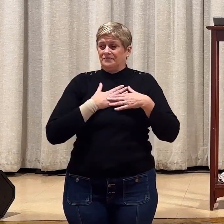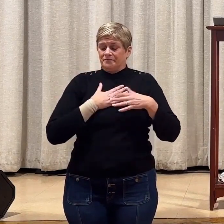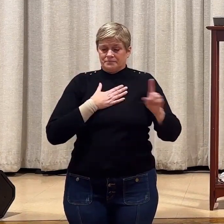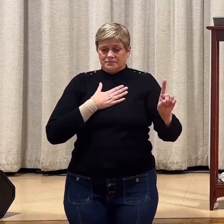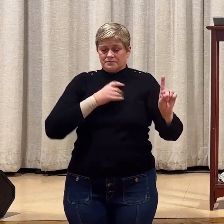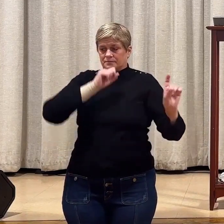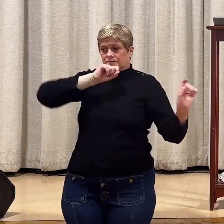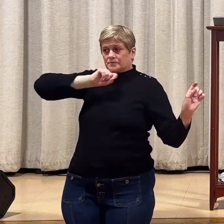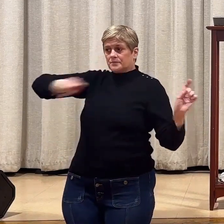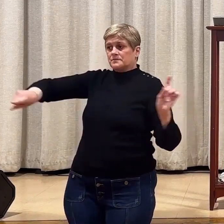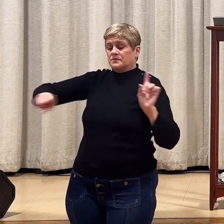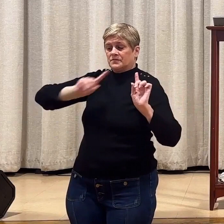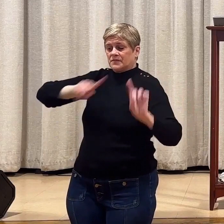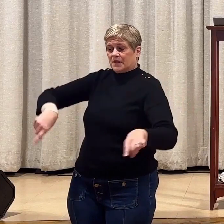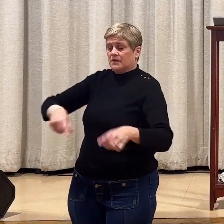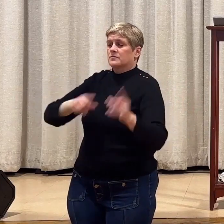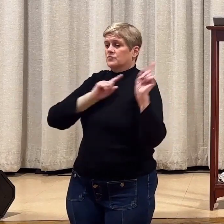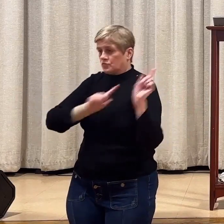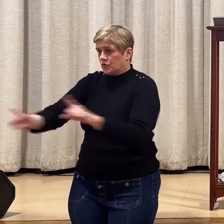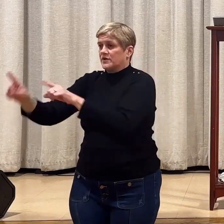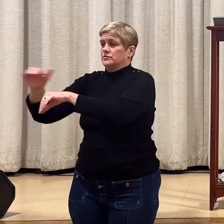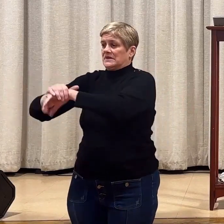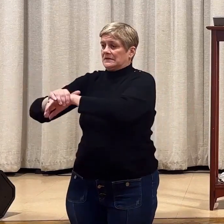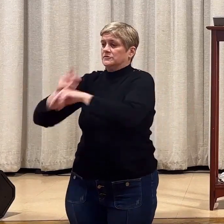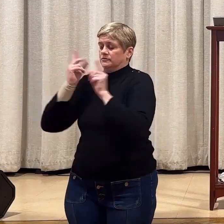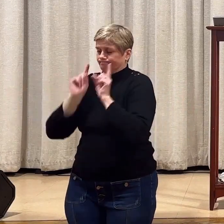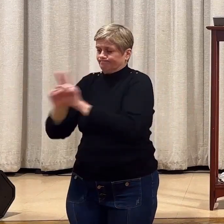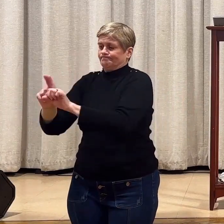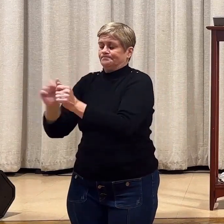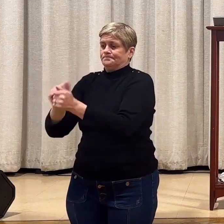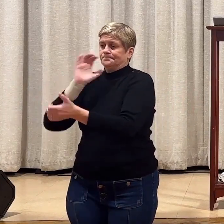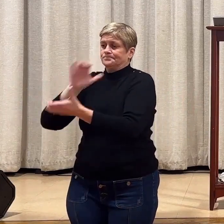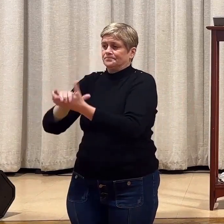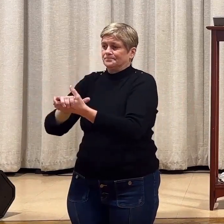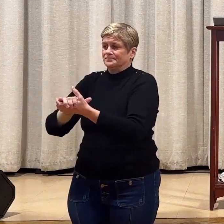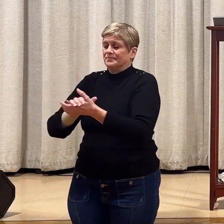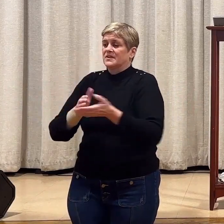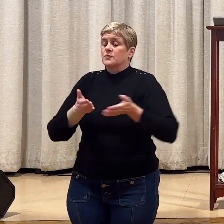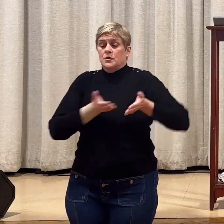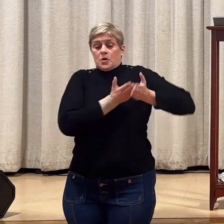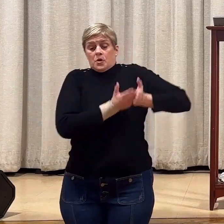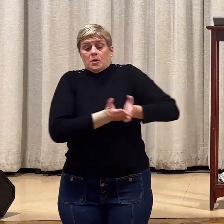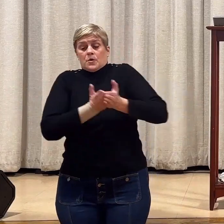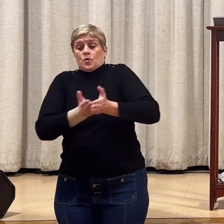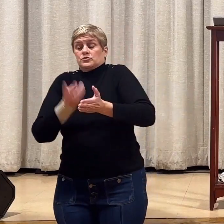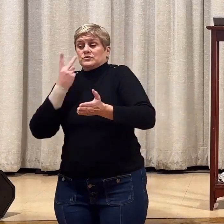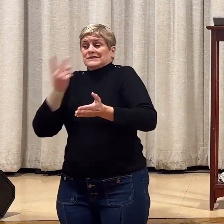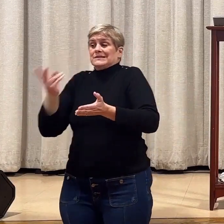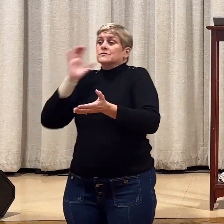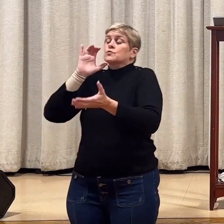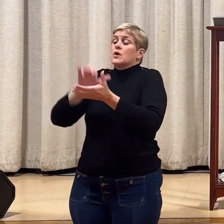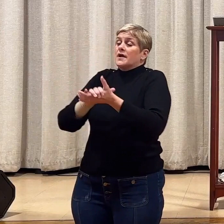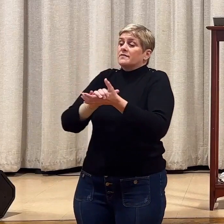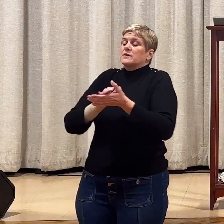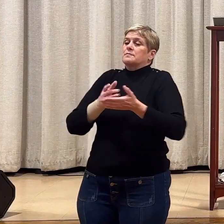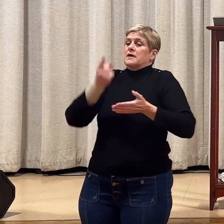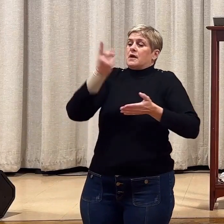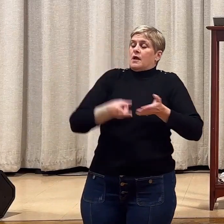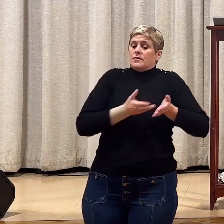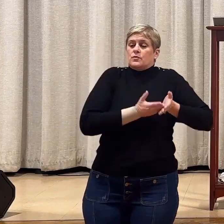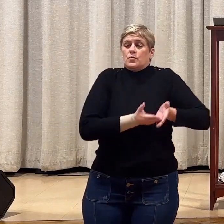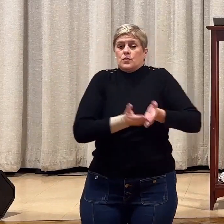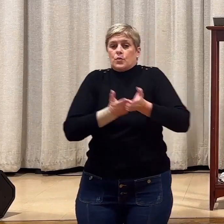immediately responded and put everything aside and went to England to go see his wife. And he's on the boat to see his wife, and as he's there, about halfway